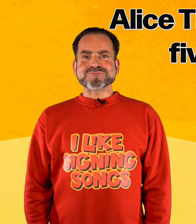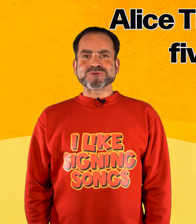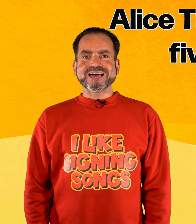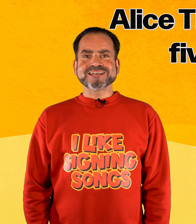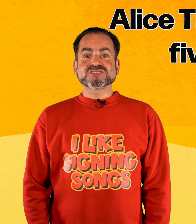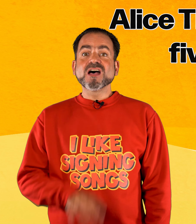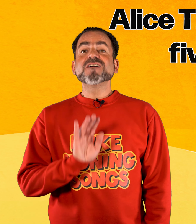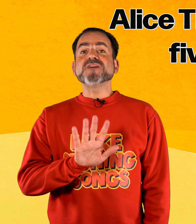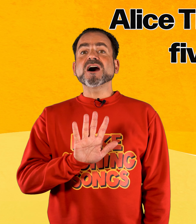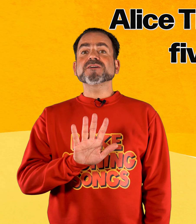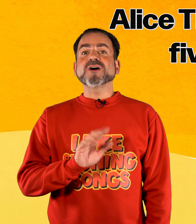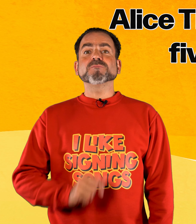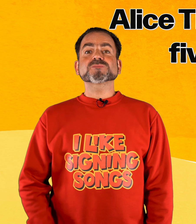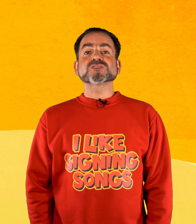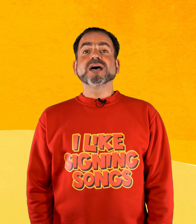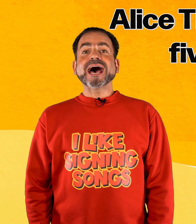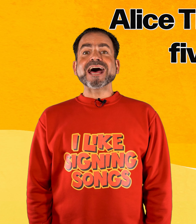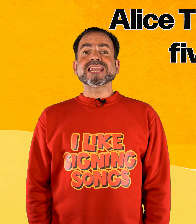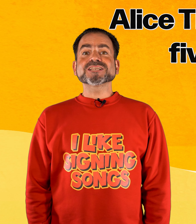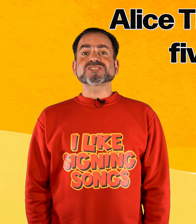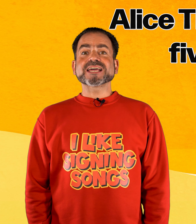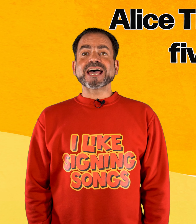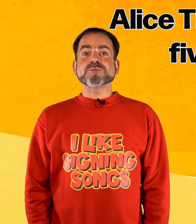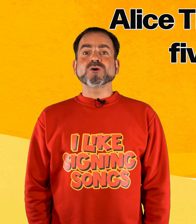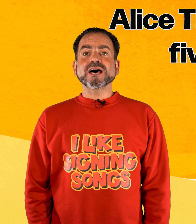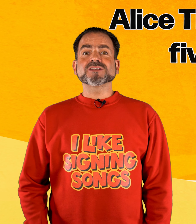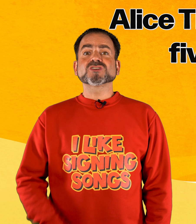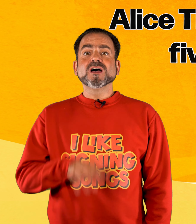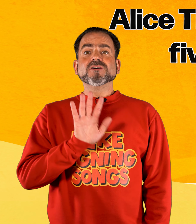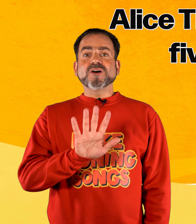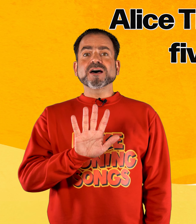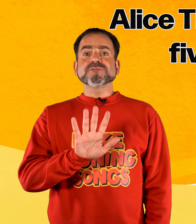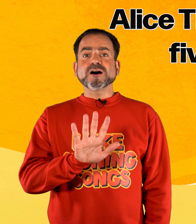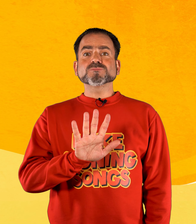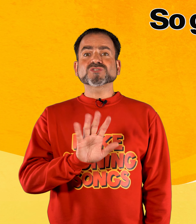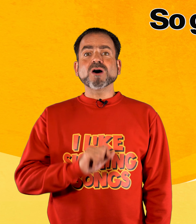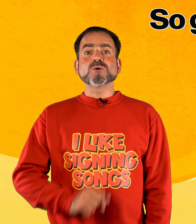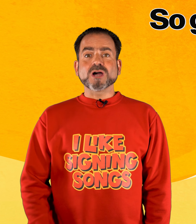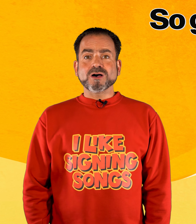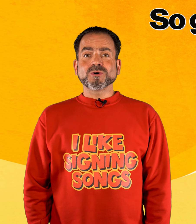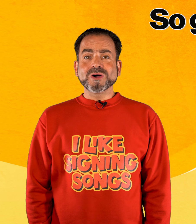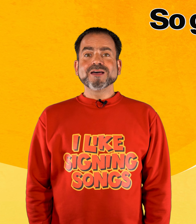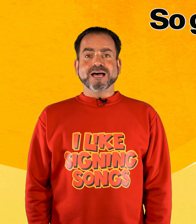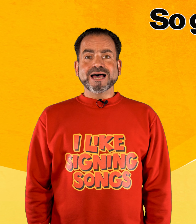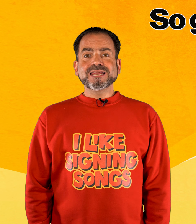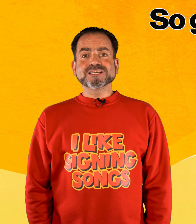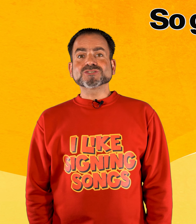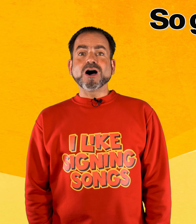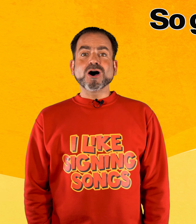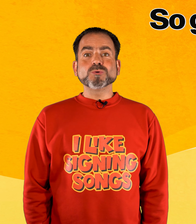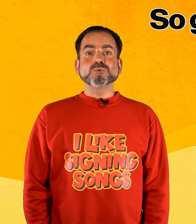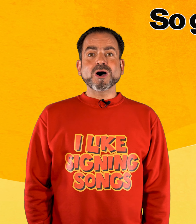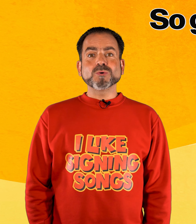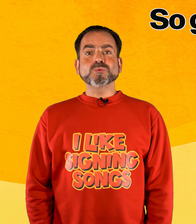camel has 5 humps. Alice the camel has 5 humps. So go, Alice, go. Oh,